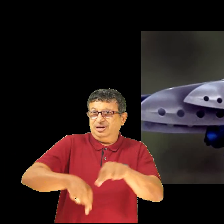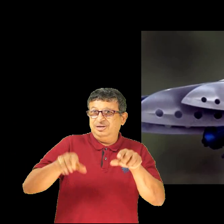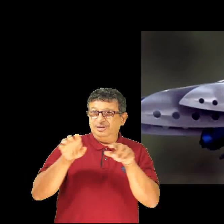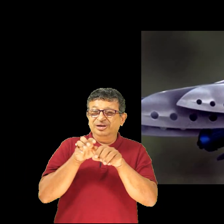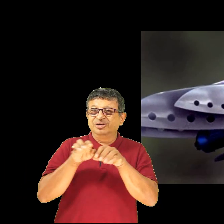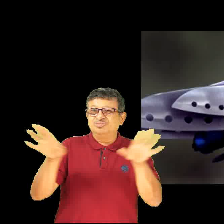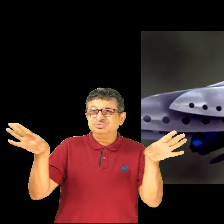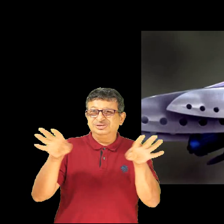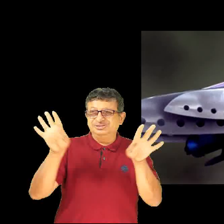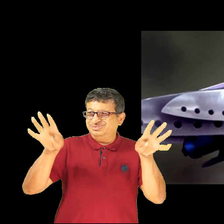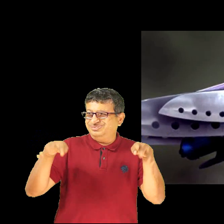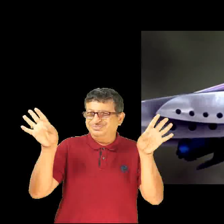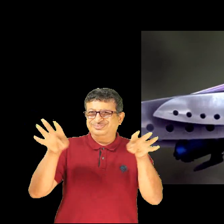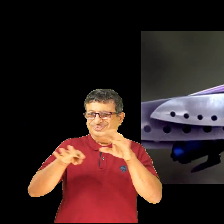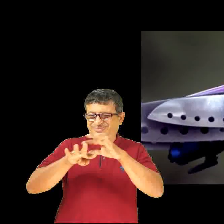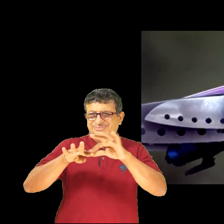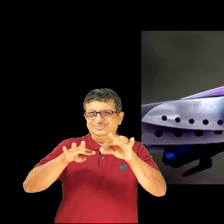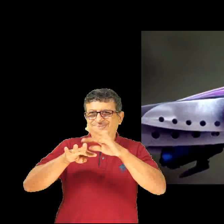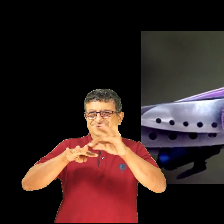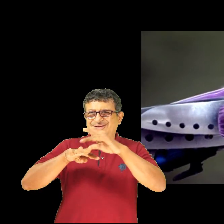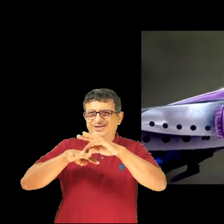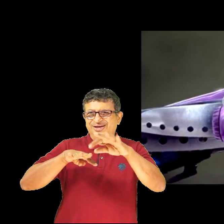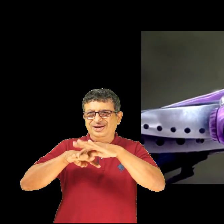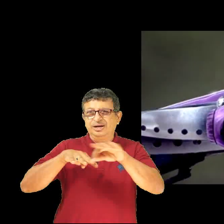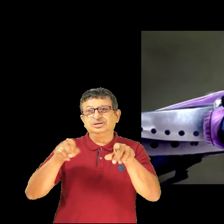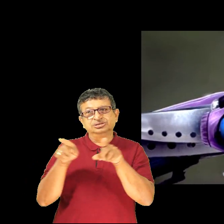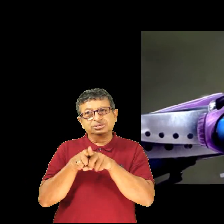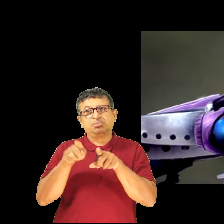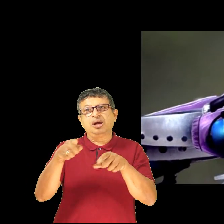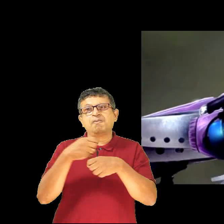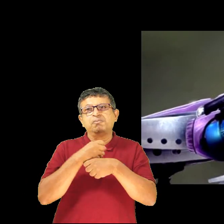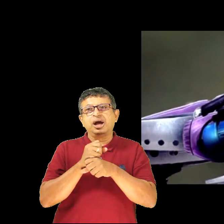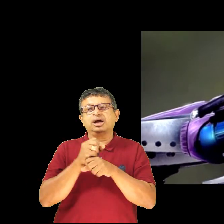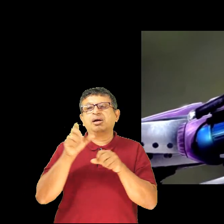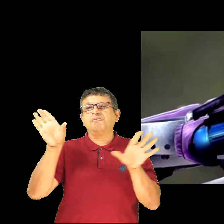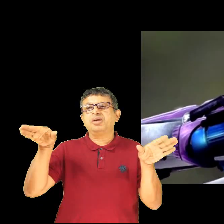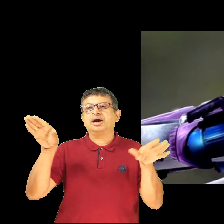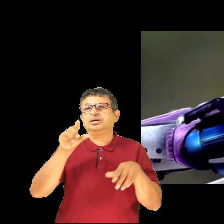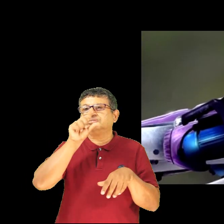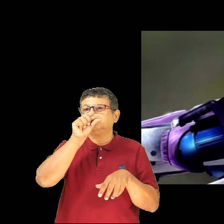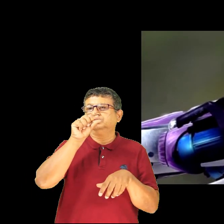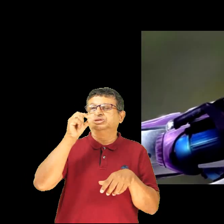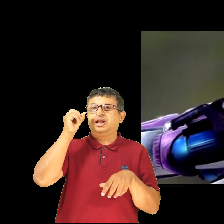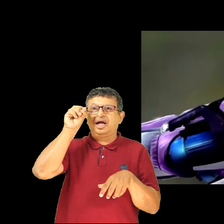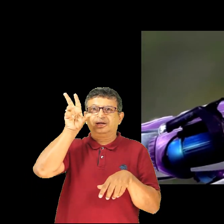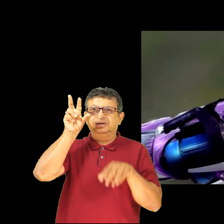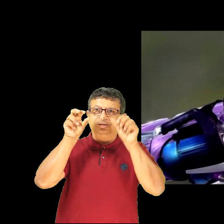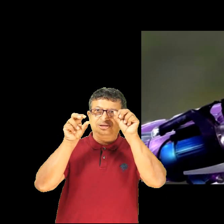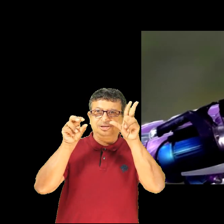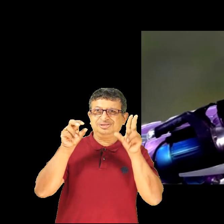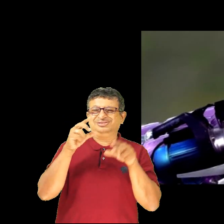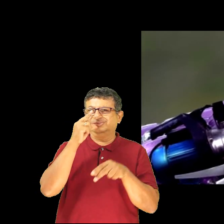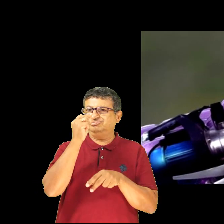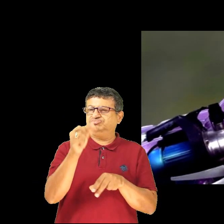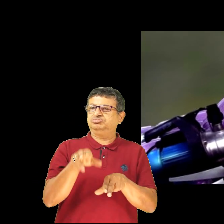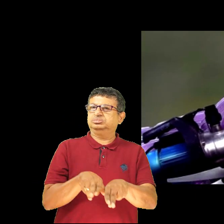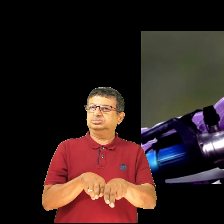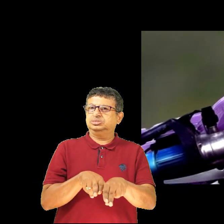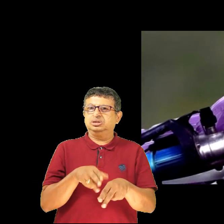you'd like to have at home, this robot is not real. It's only a Photoshop work of art by an Australian artist named Anthony